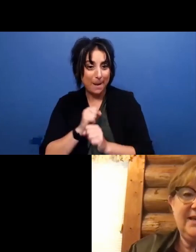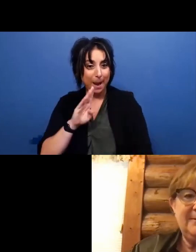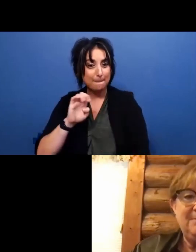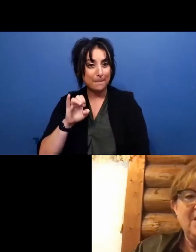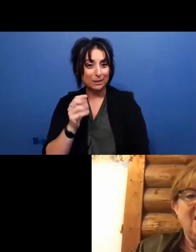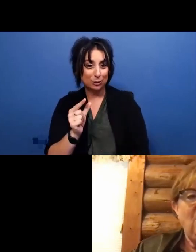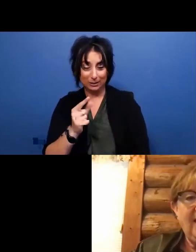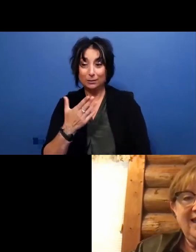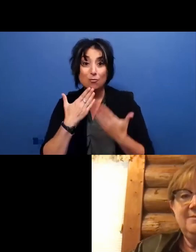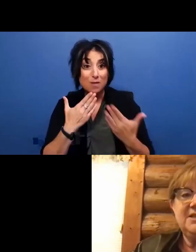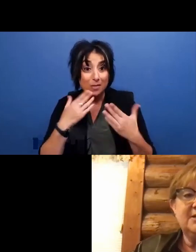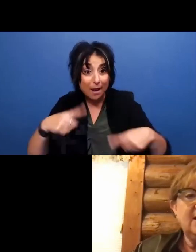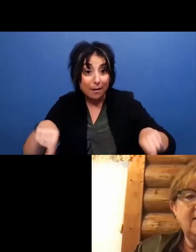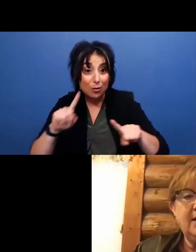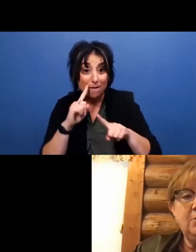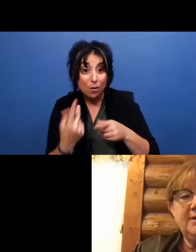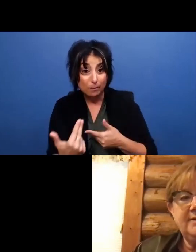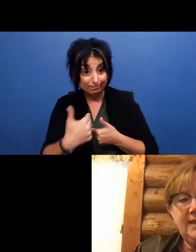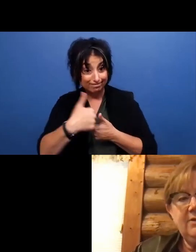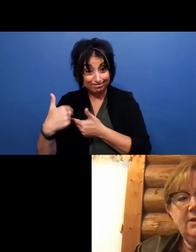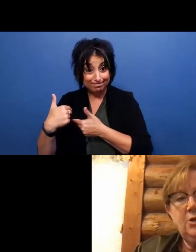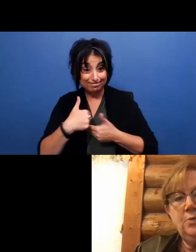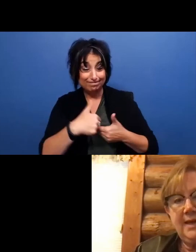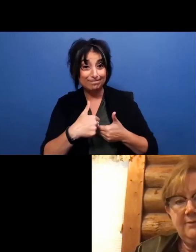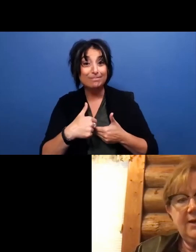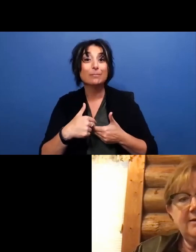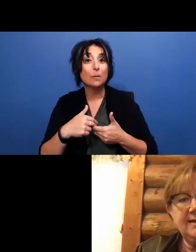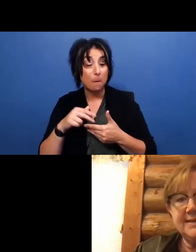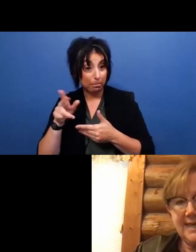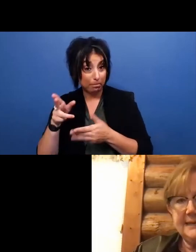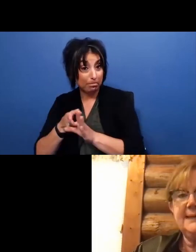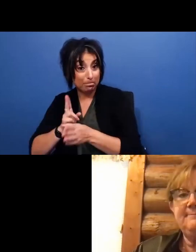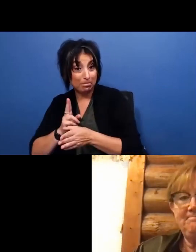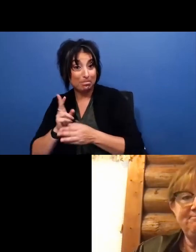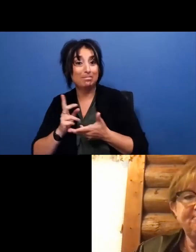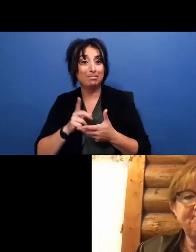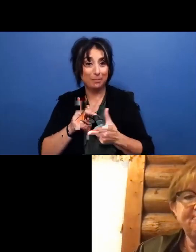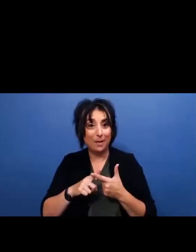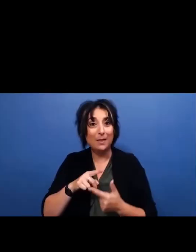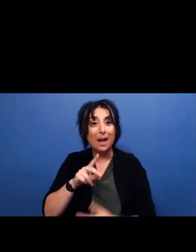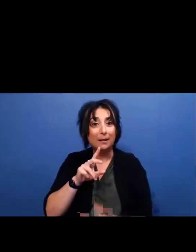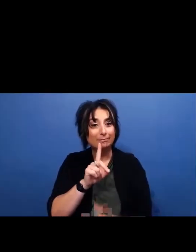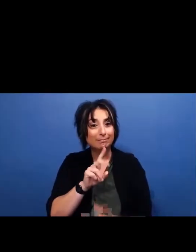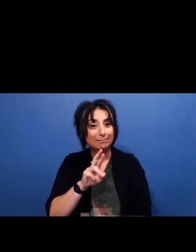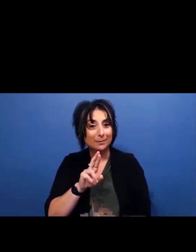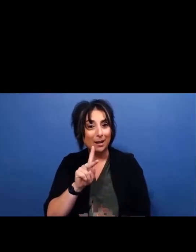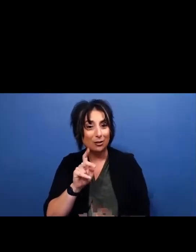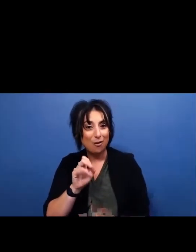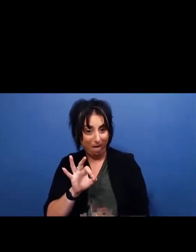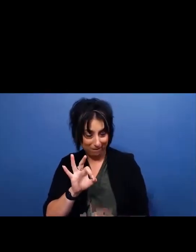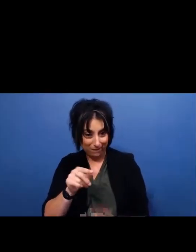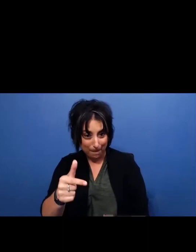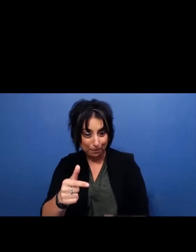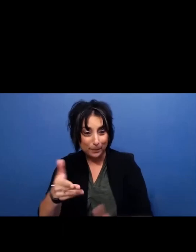for participating. Okay, Dr. Knopf, I'm going to leave and then you may invite our next guest. Yes, I am so